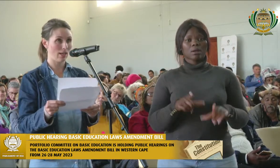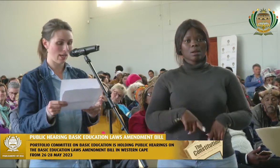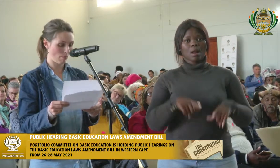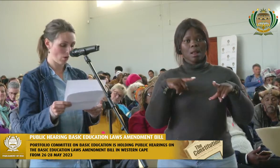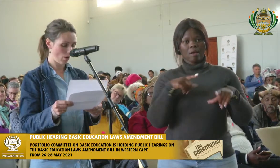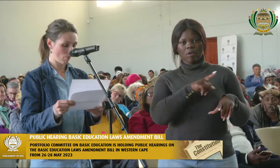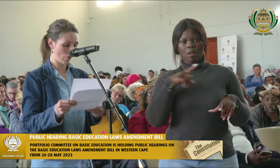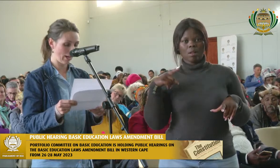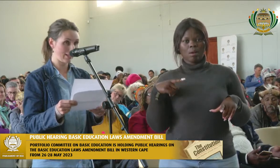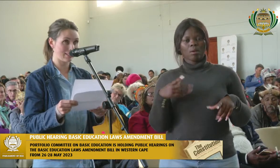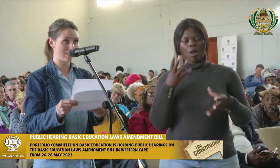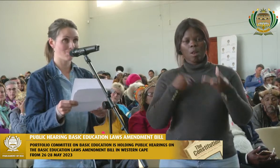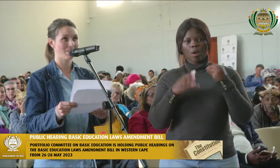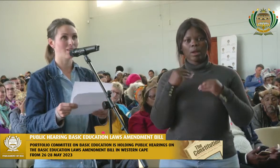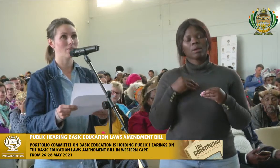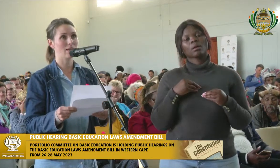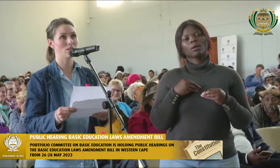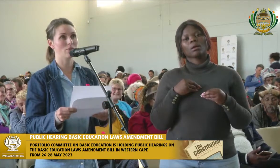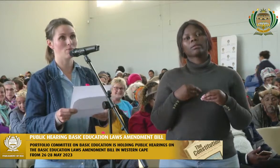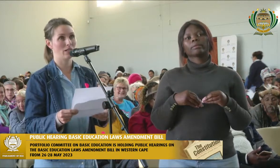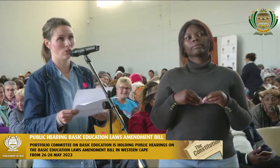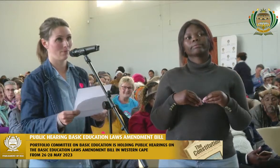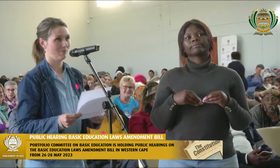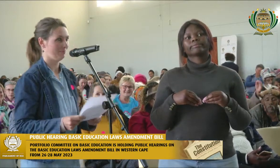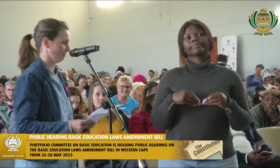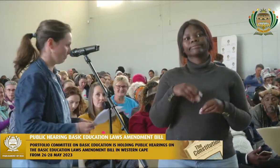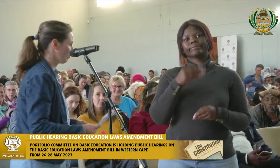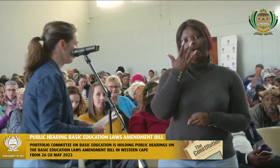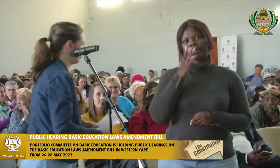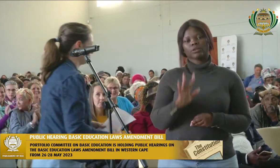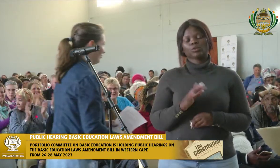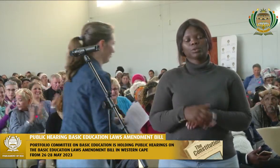attitude. M, your morality. Time is up, ma'am. Thank you very much.